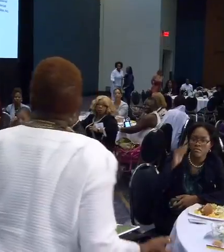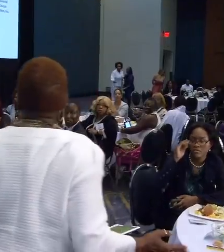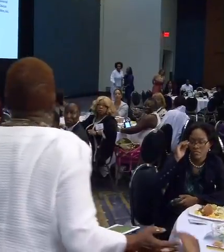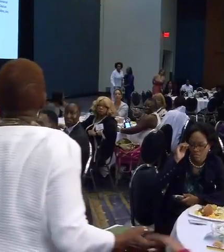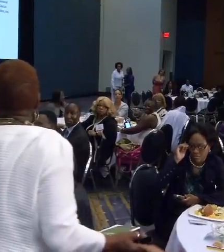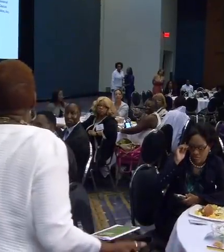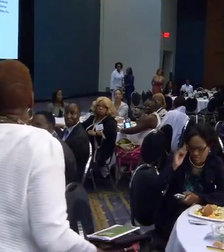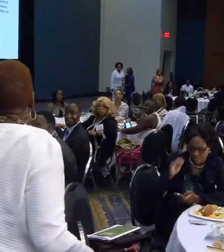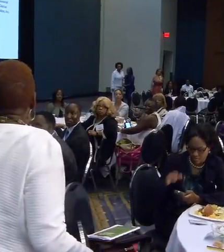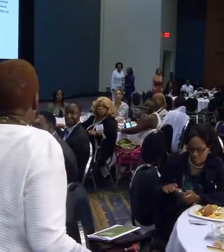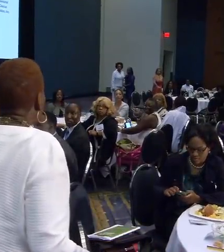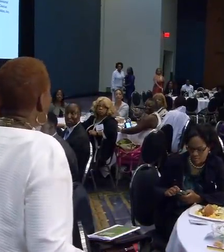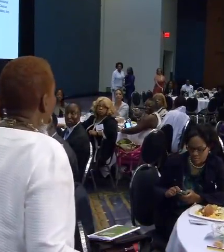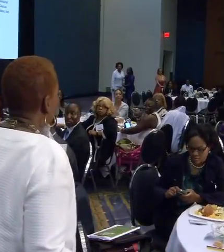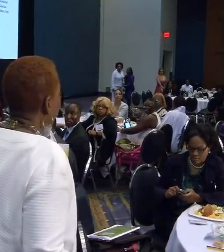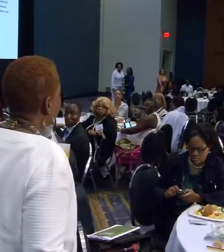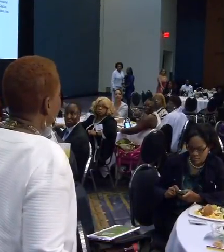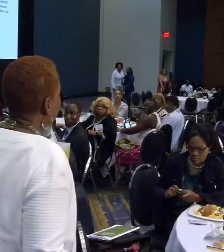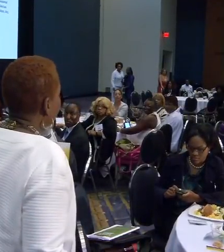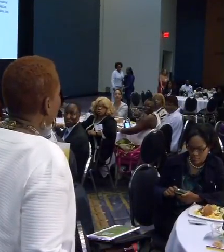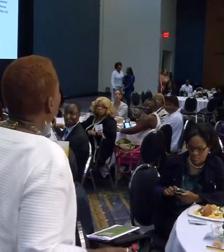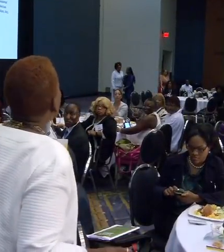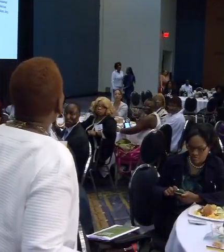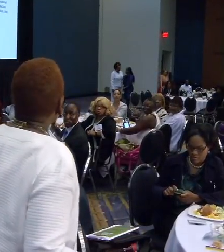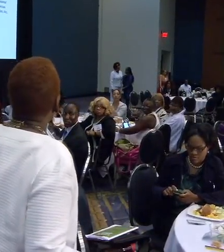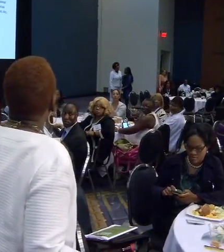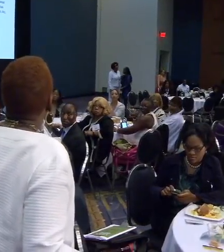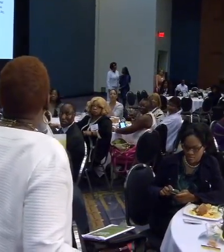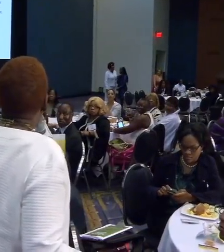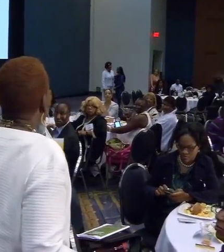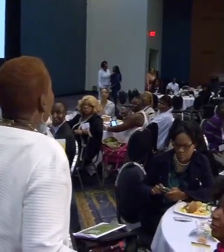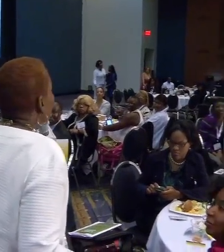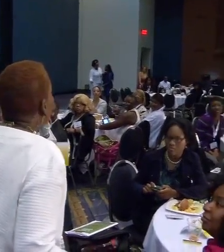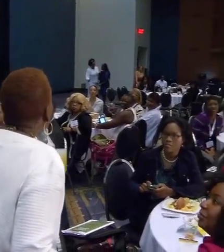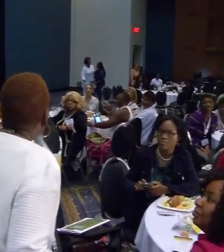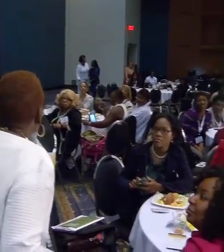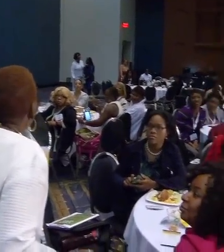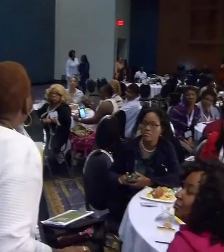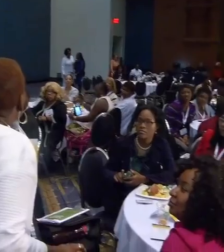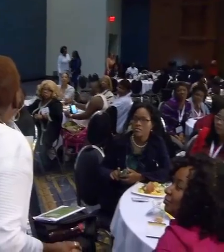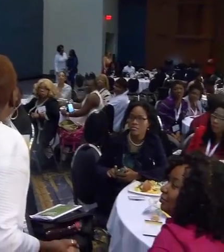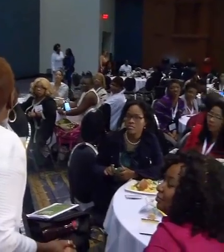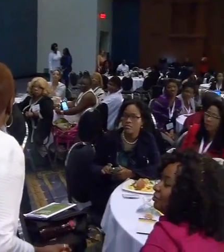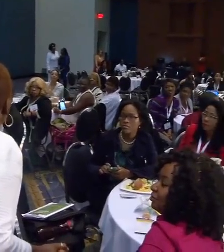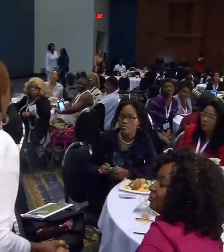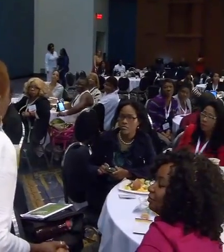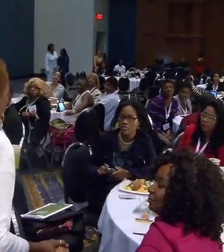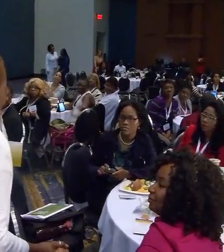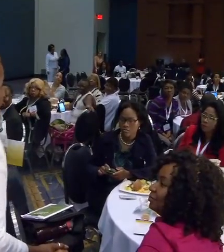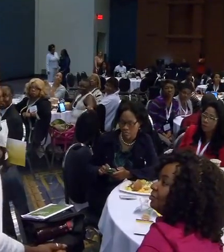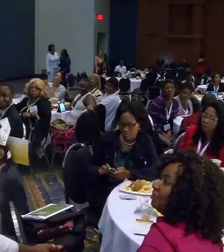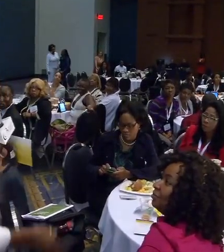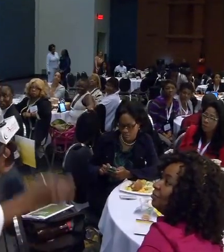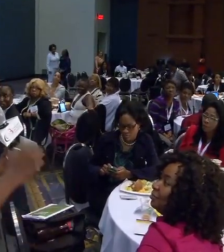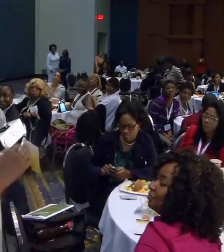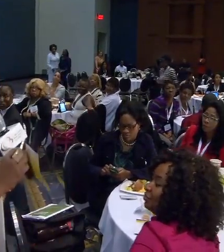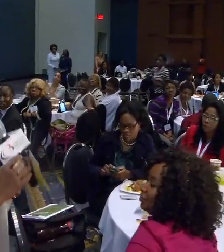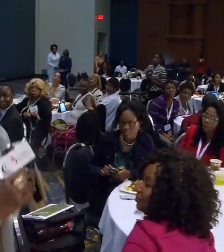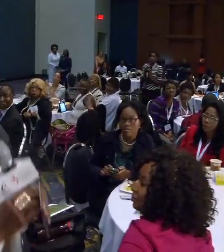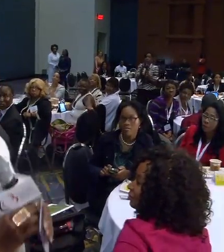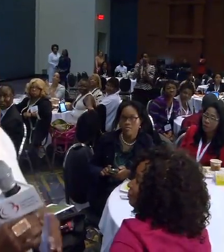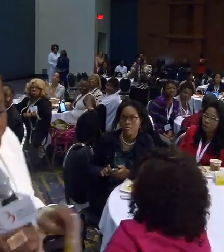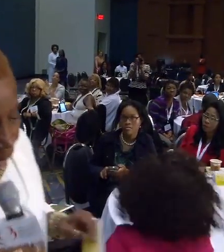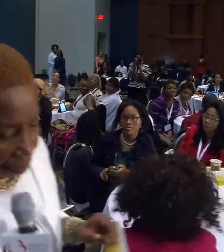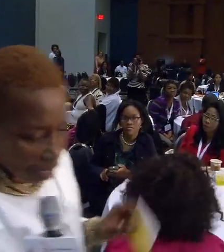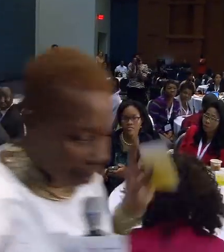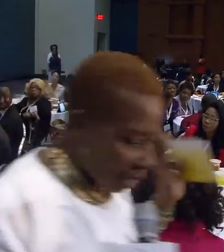that we're not enough, that we can't be enough, that we live with a very limited perspective. We live in